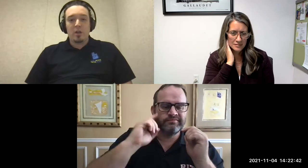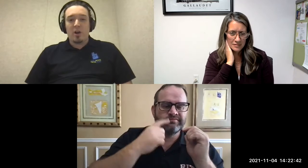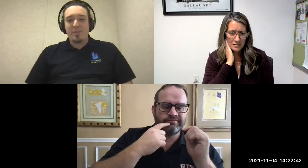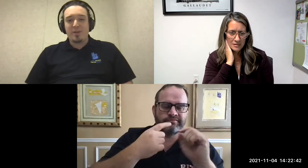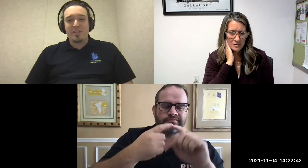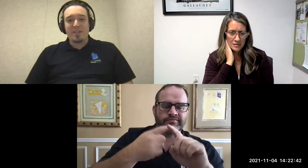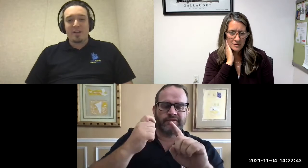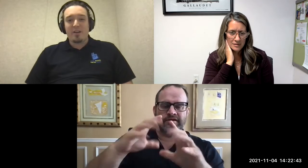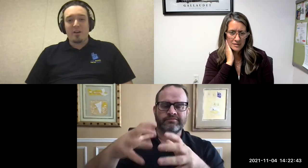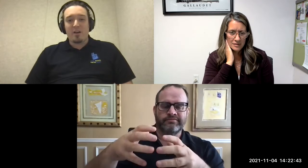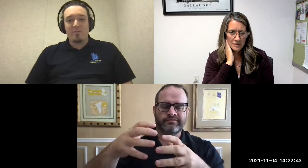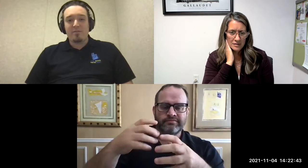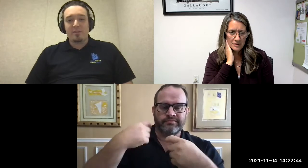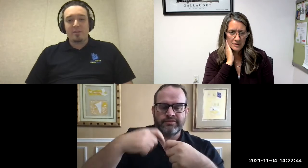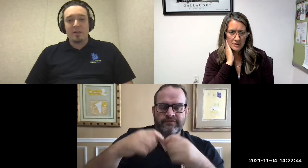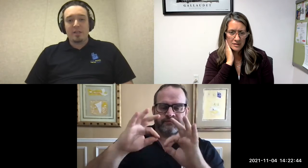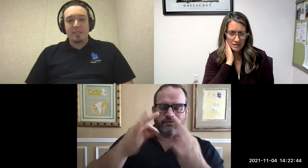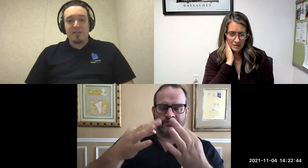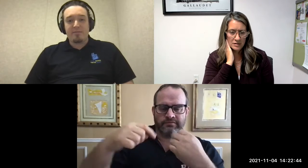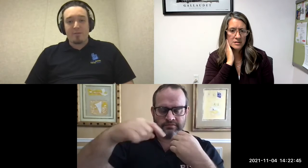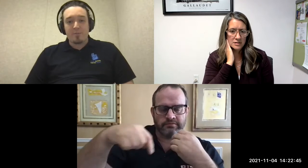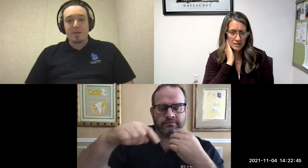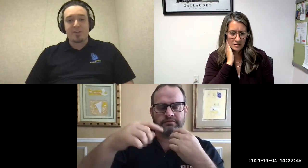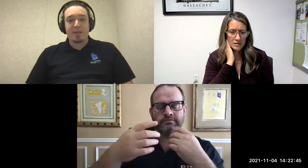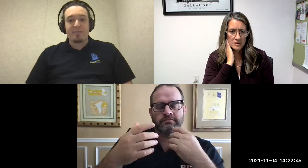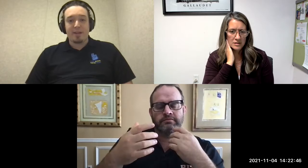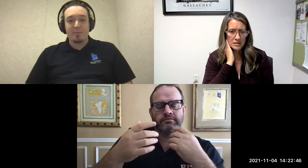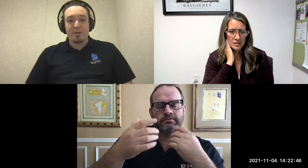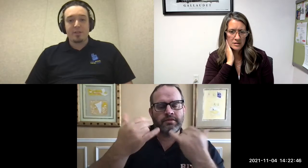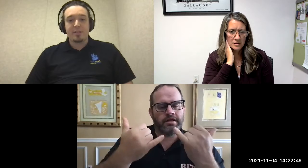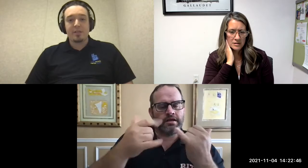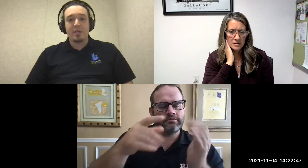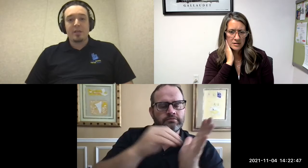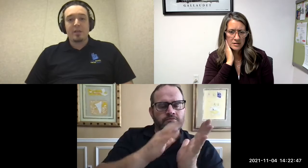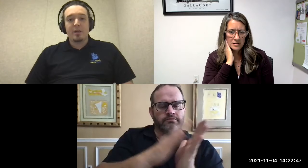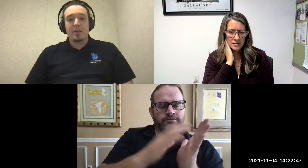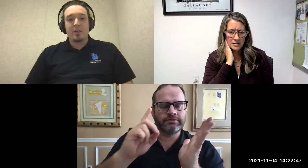A large percent of deaf from Spanish-speaking families,